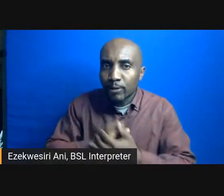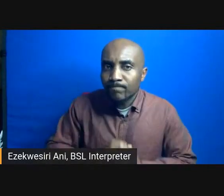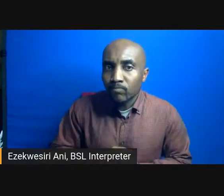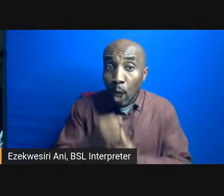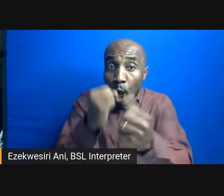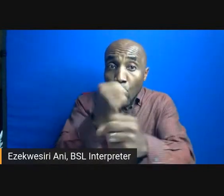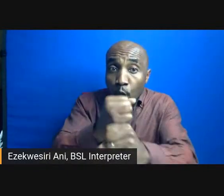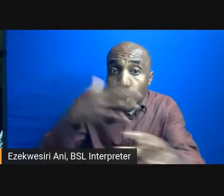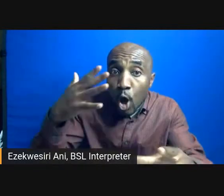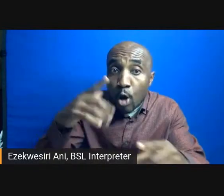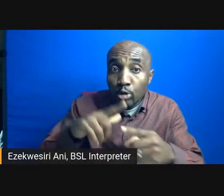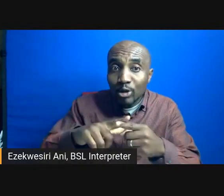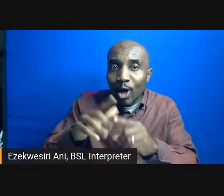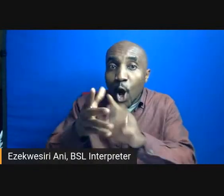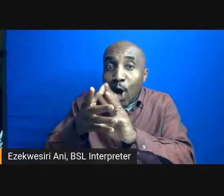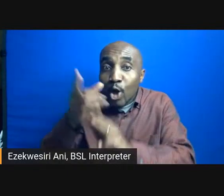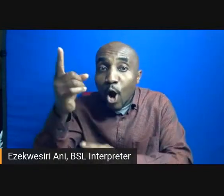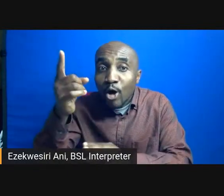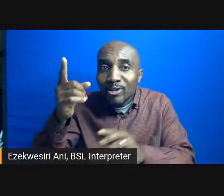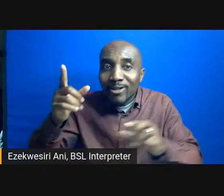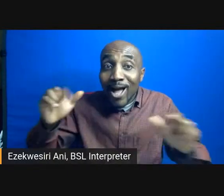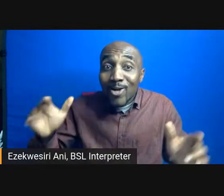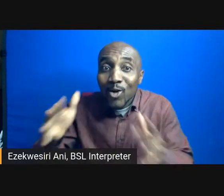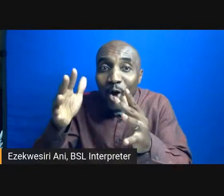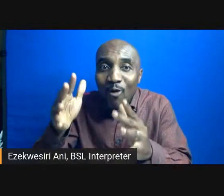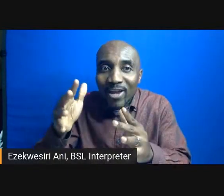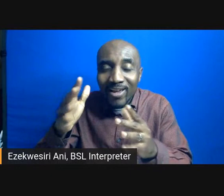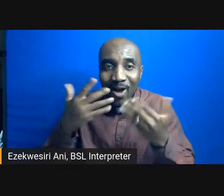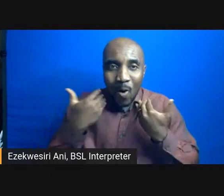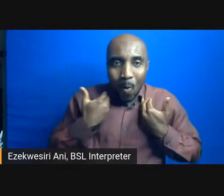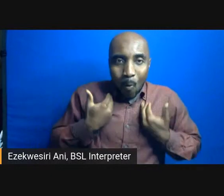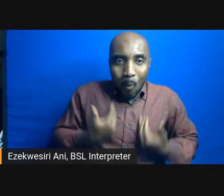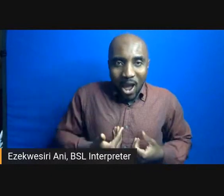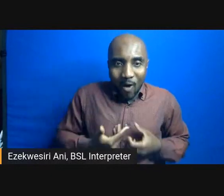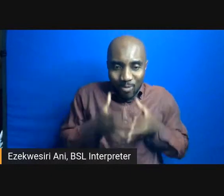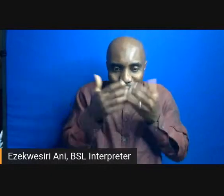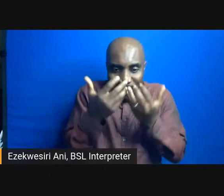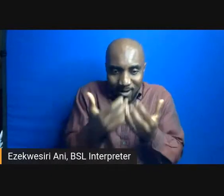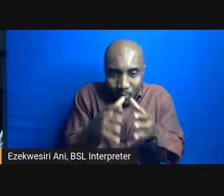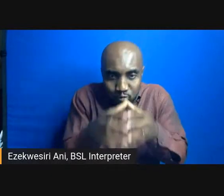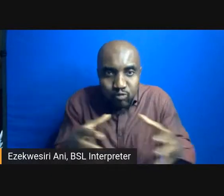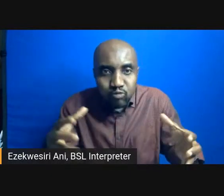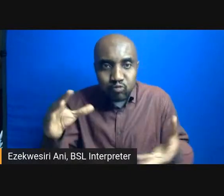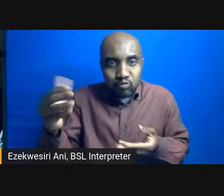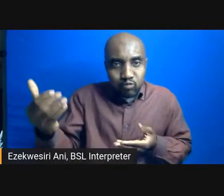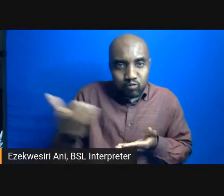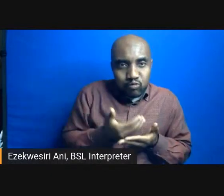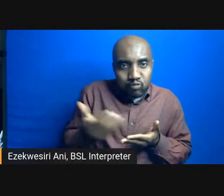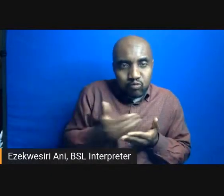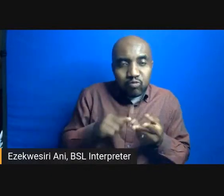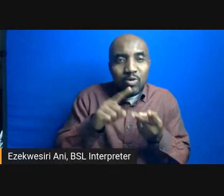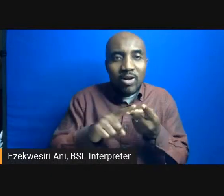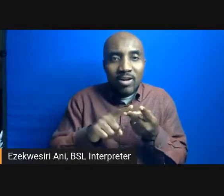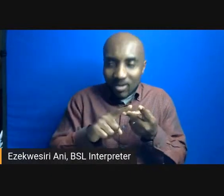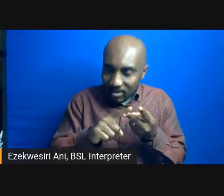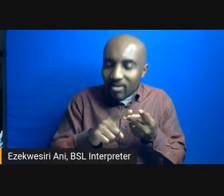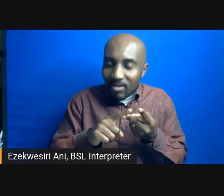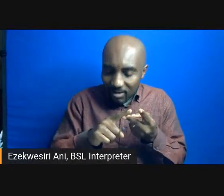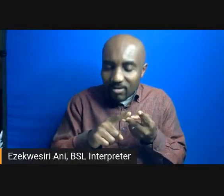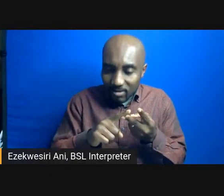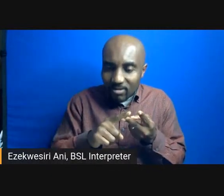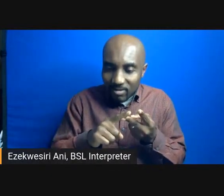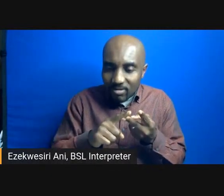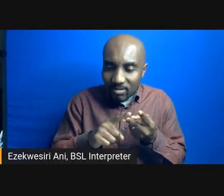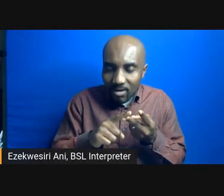Gold, God, and glory. The story of colonialism was not just about gold, but